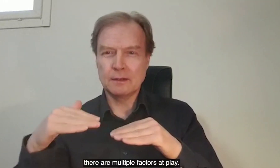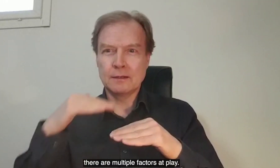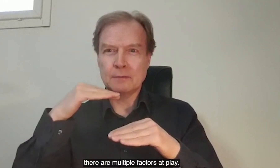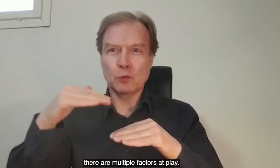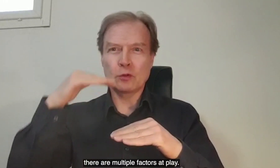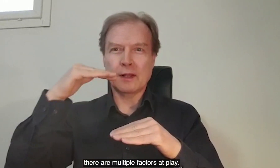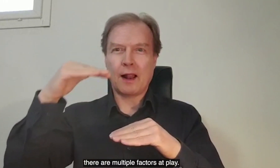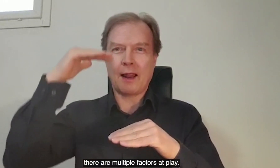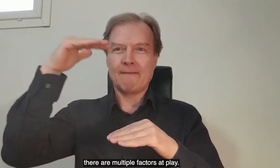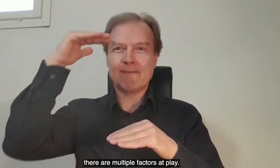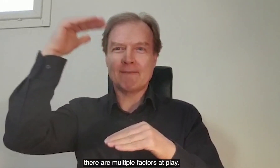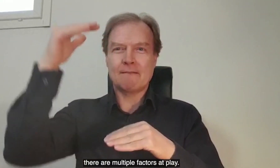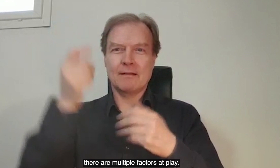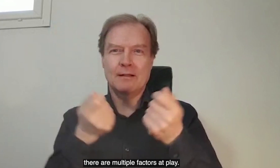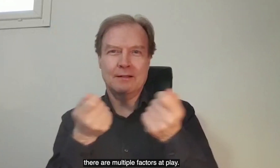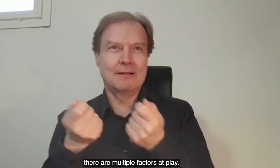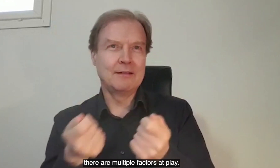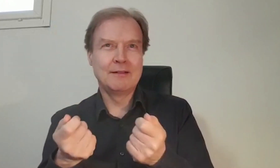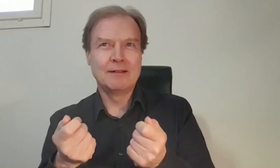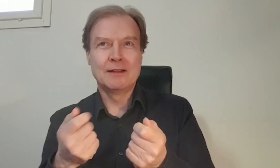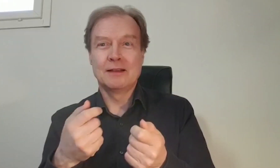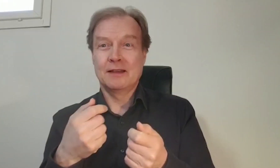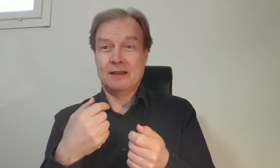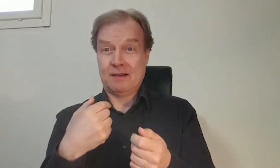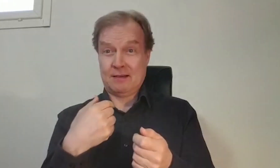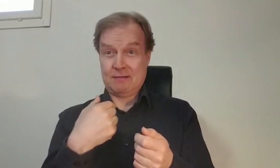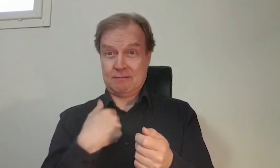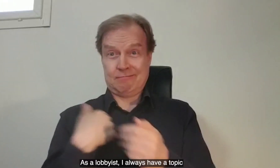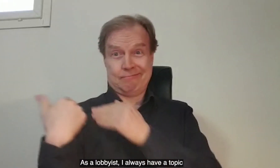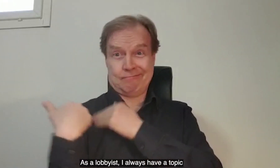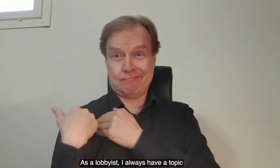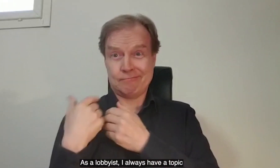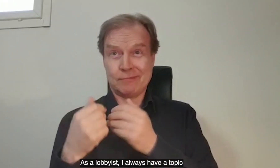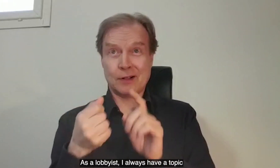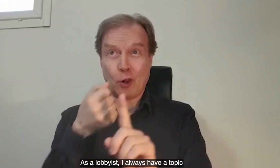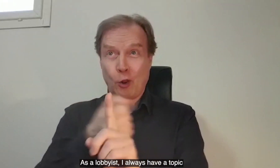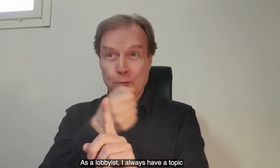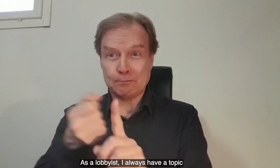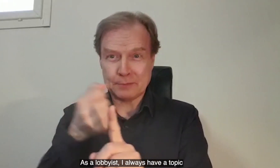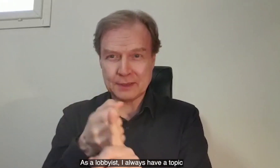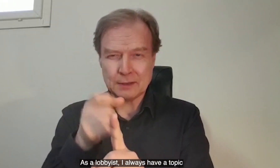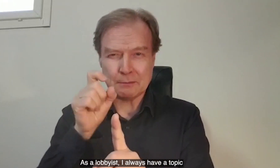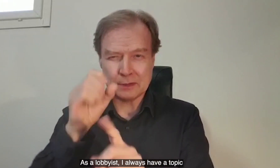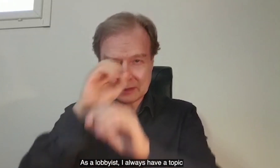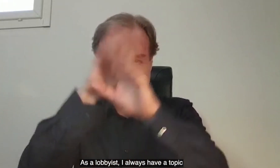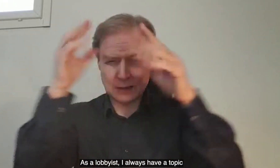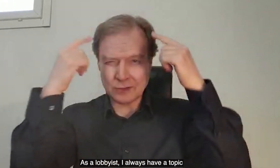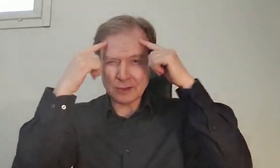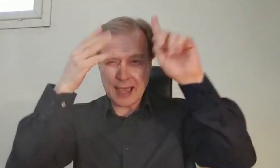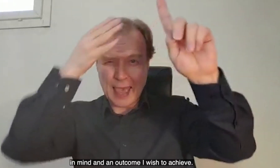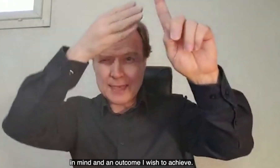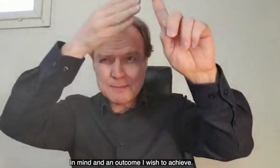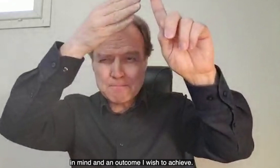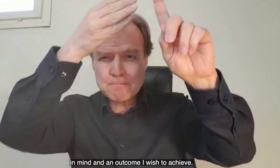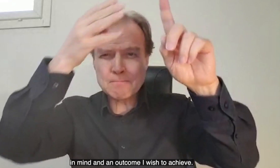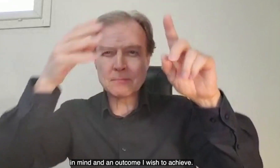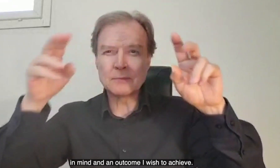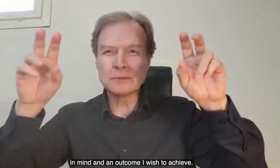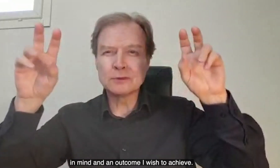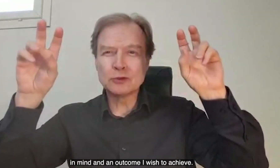must be perceptive to such communication nuances. So, as we can see, there are multiple factors at